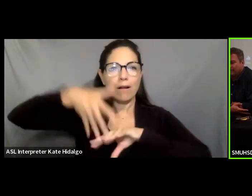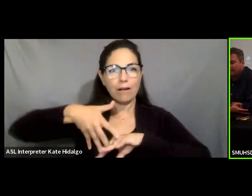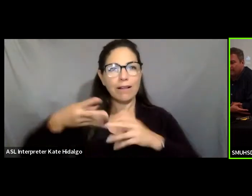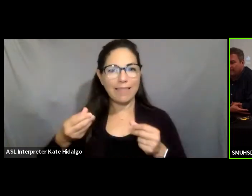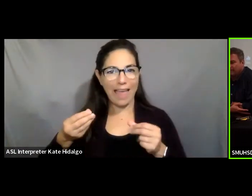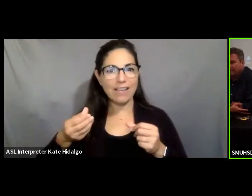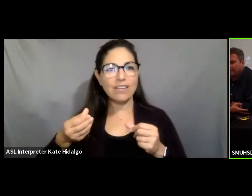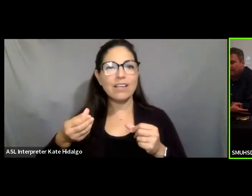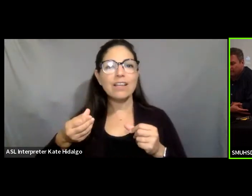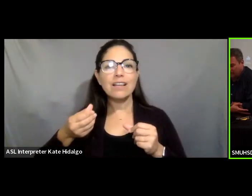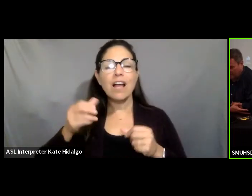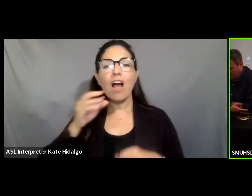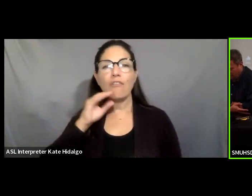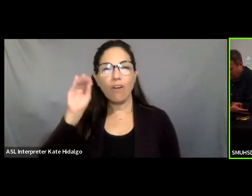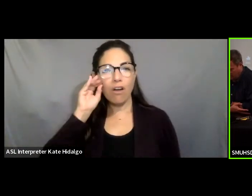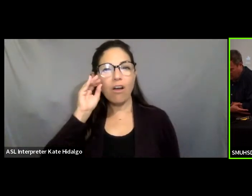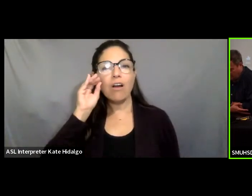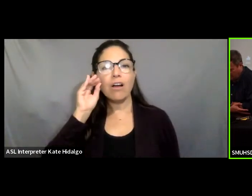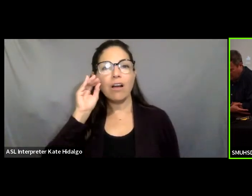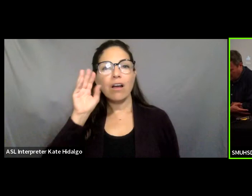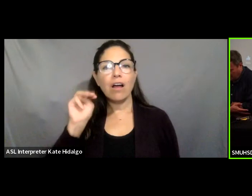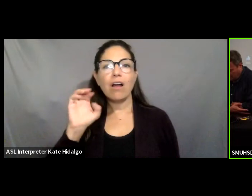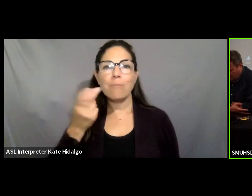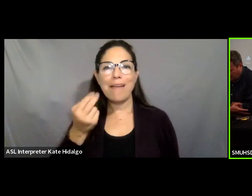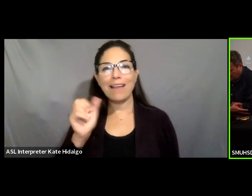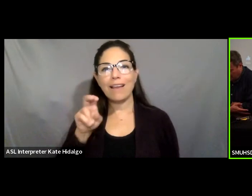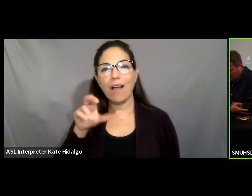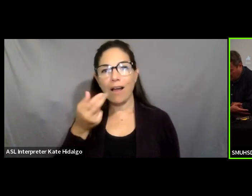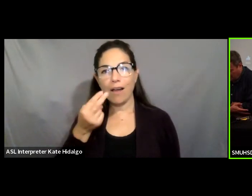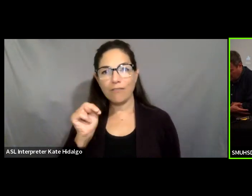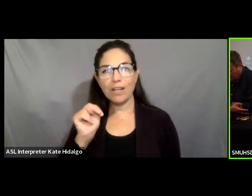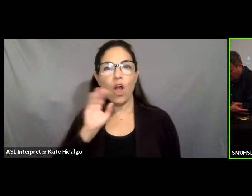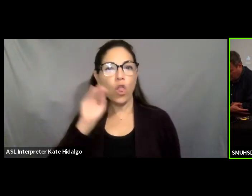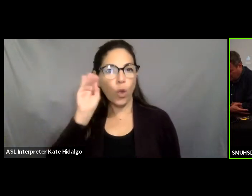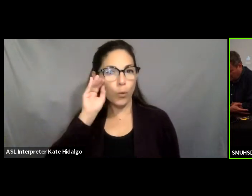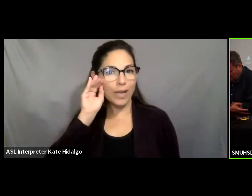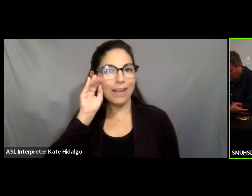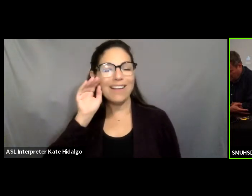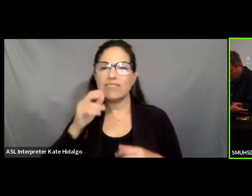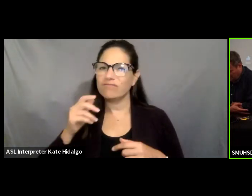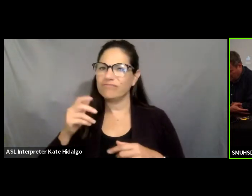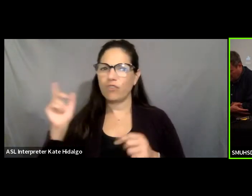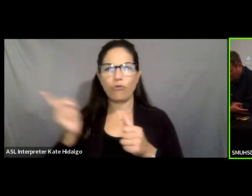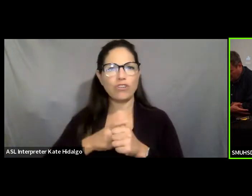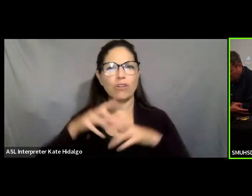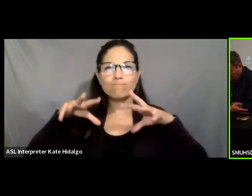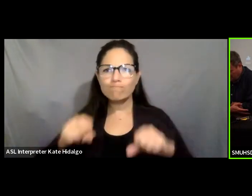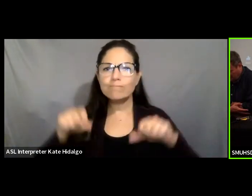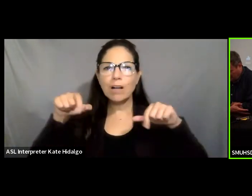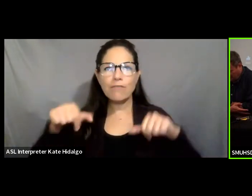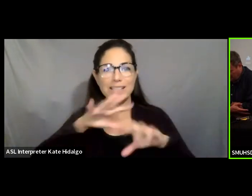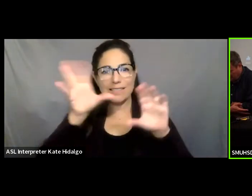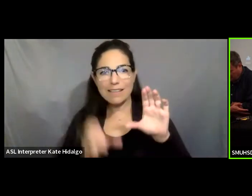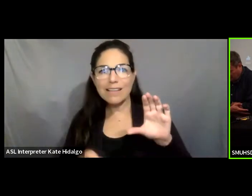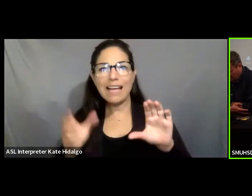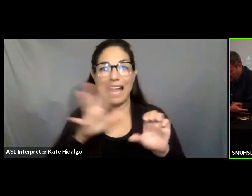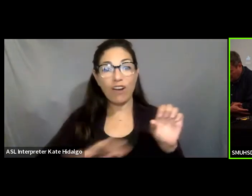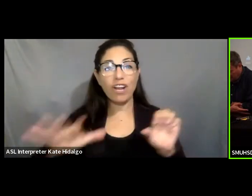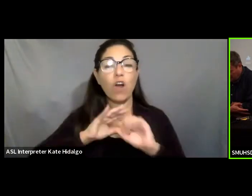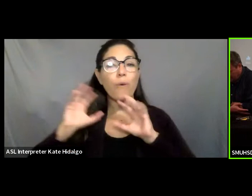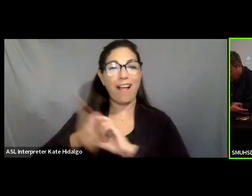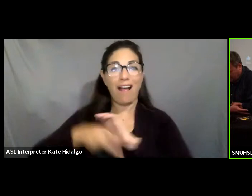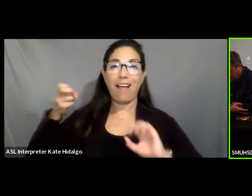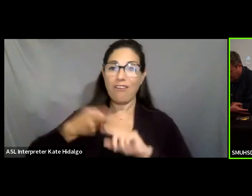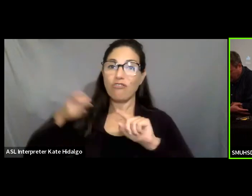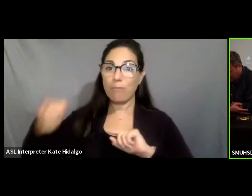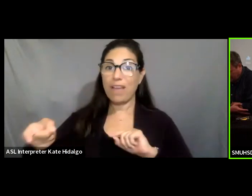the Ramaytush Ohlone. The Ramaytush are the original inhabitants of the San Francisco Peninsula, whose land was stolen from them and